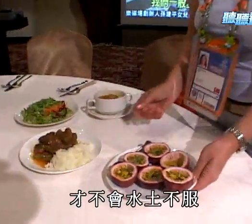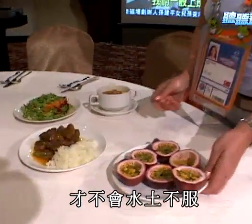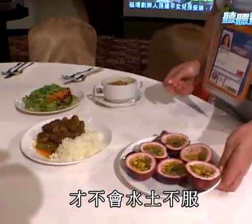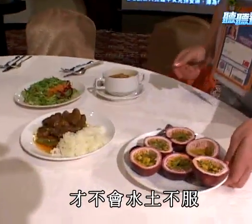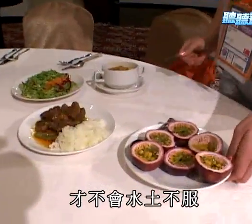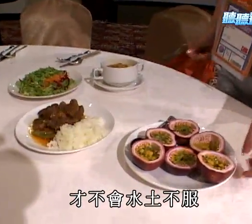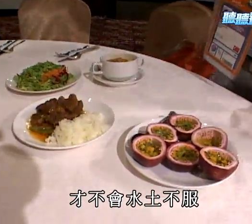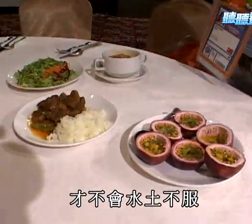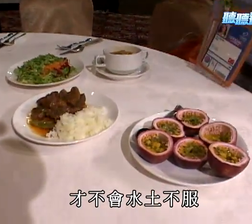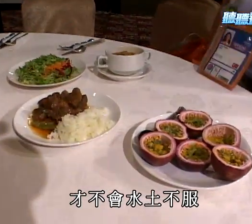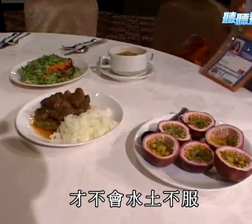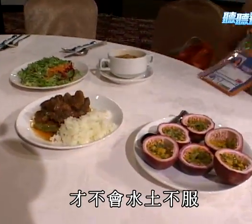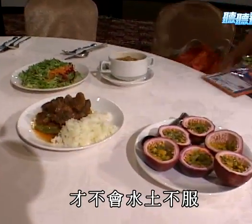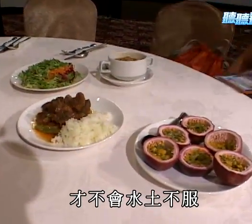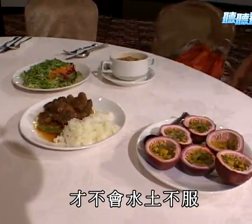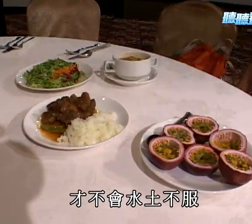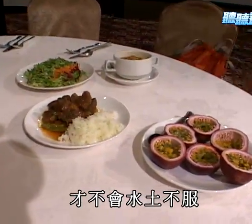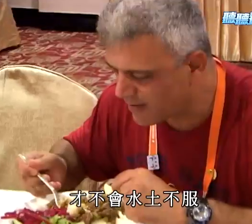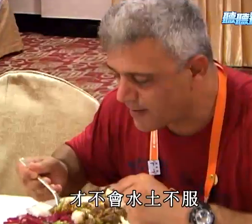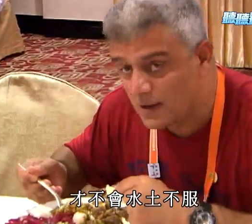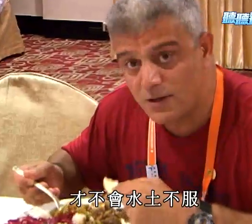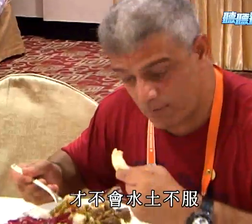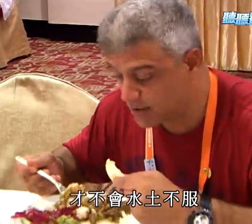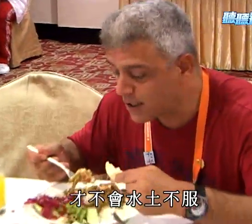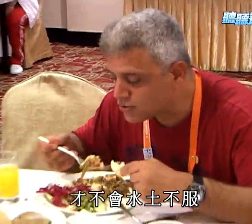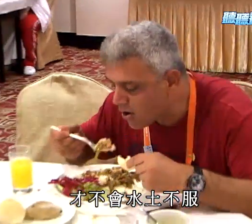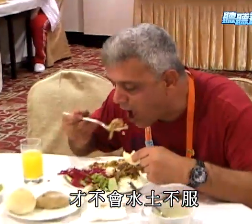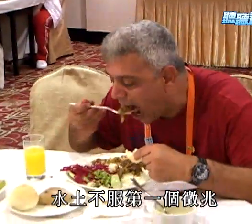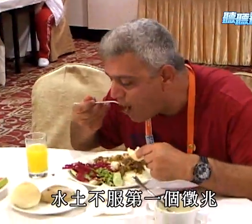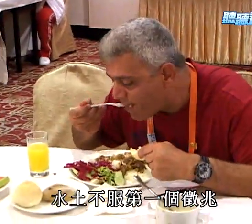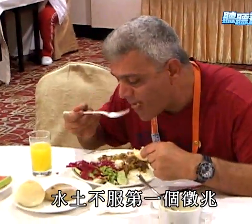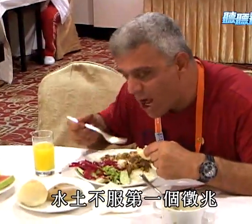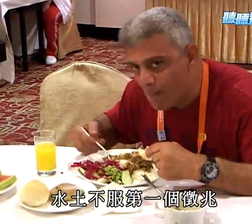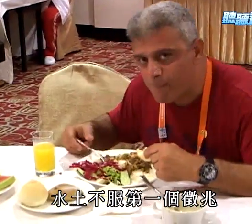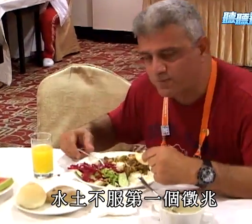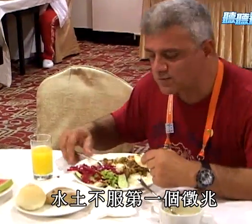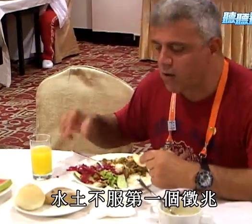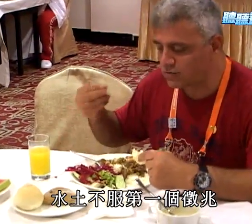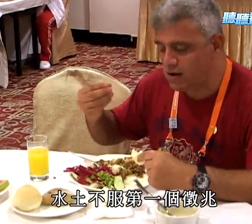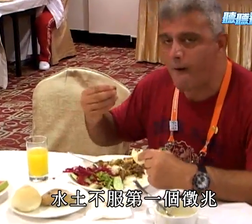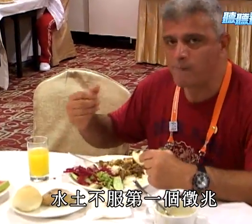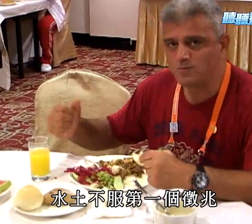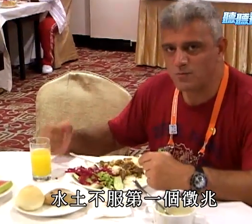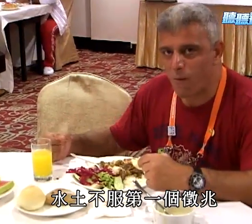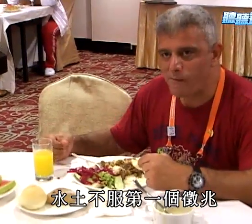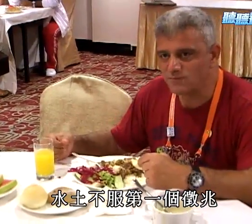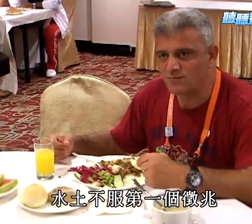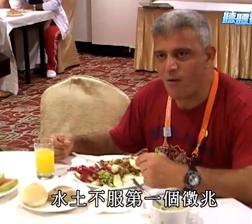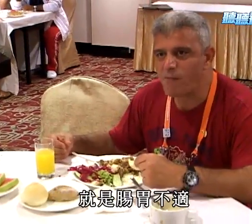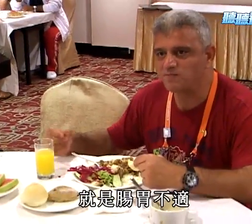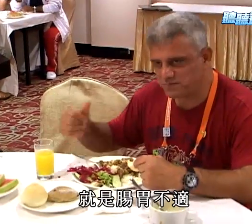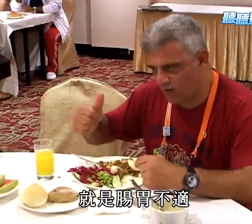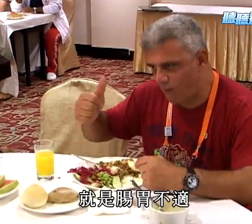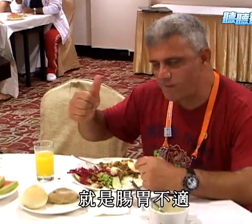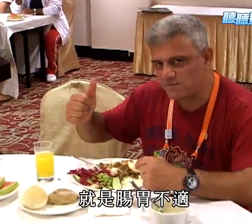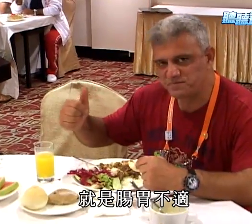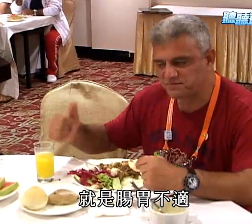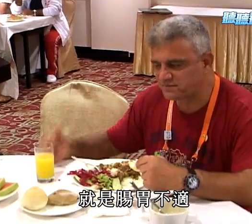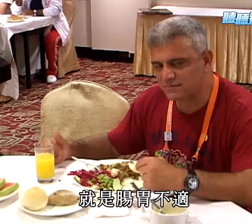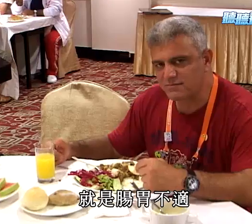decided to give them their own food. So they won't get any problem because, you know, the first problem always